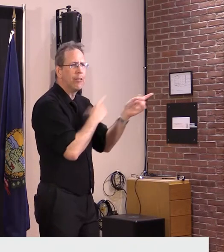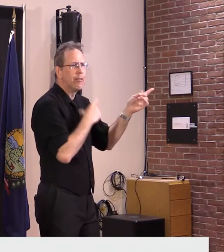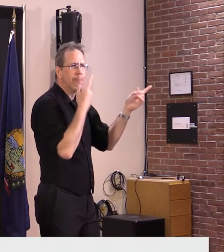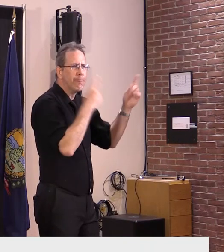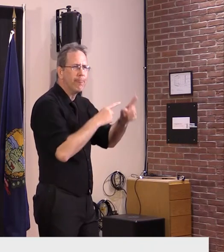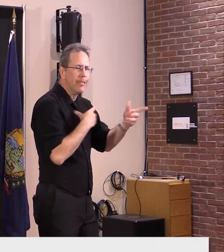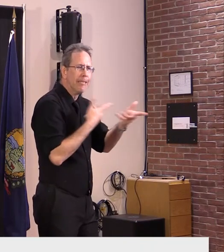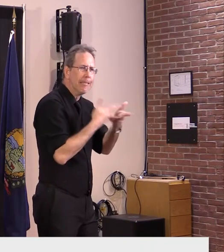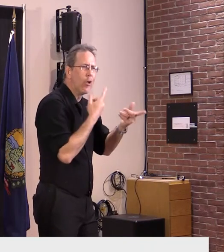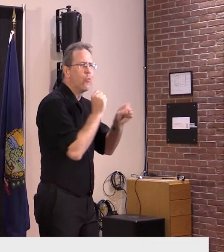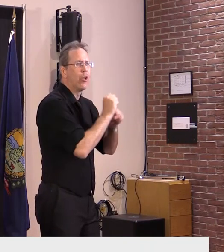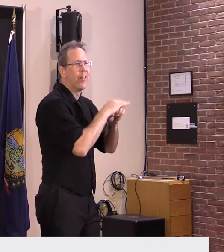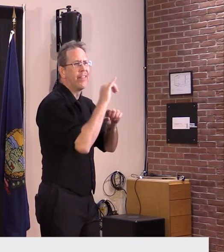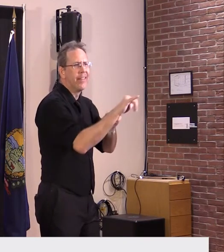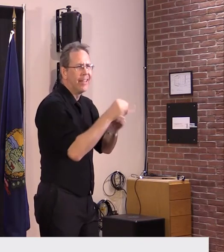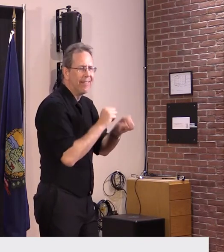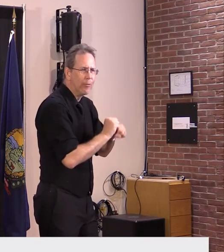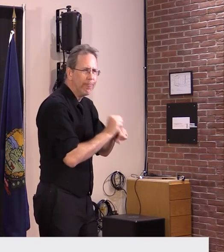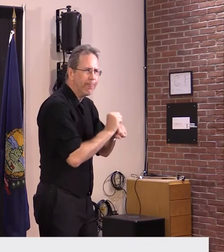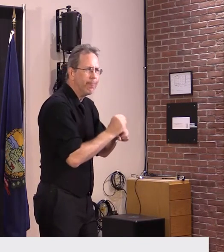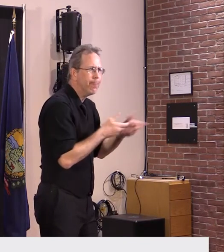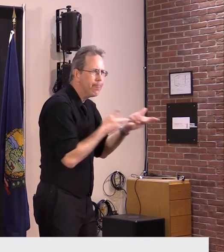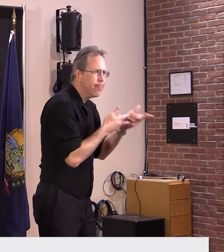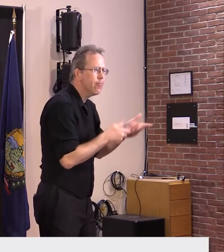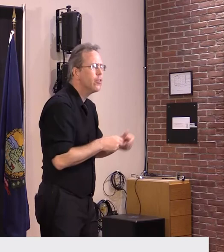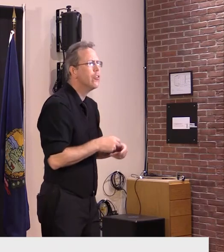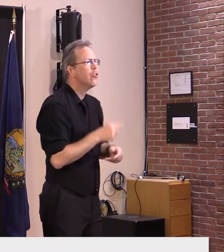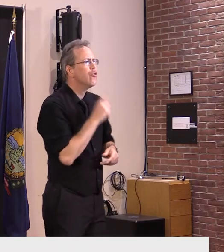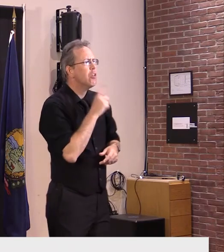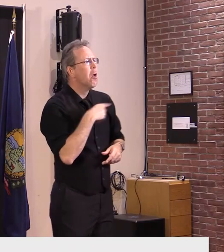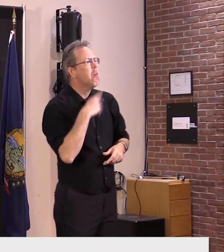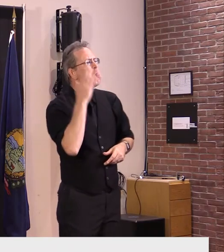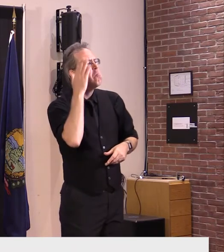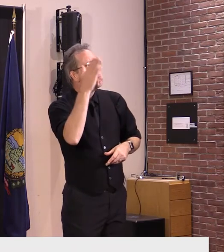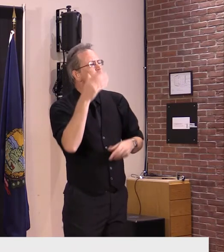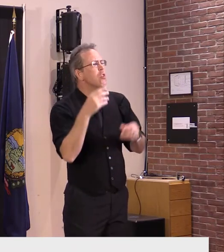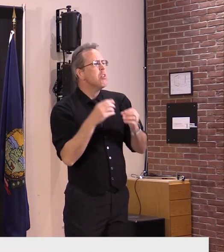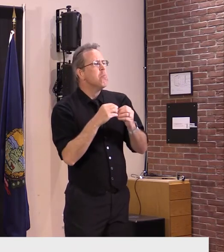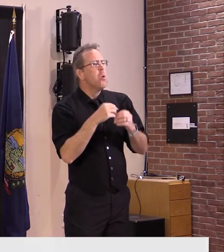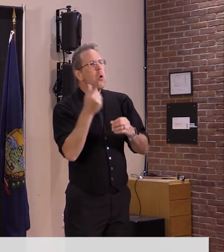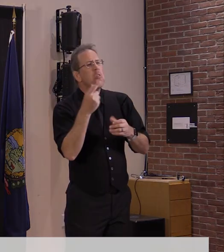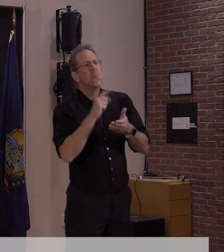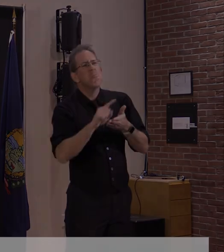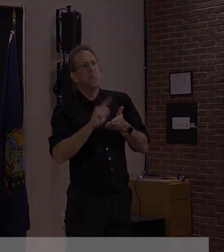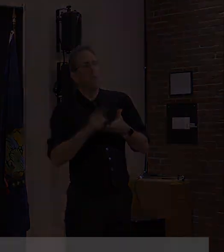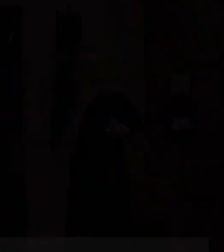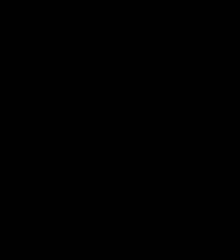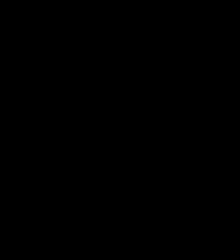those are three more. I'm sure I'll come up with three more by next week if you want to ask again. Okay,